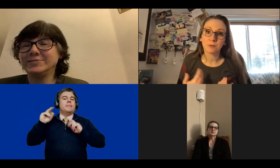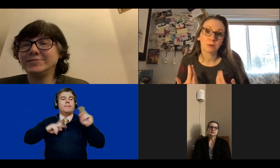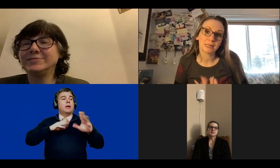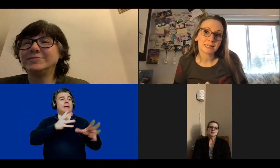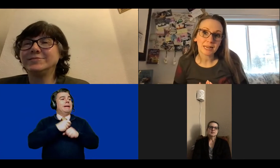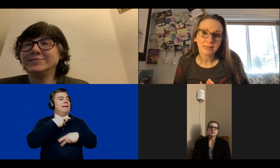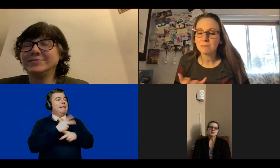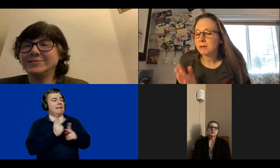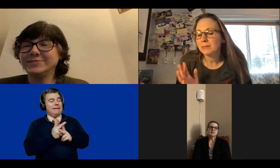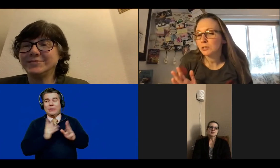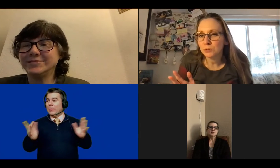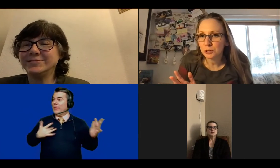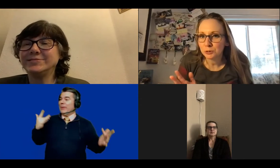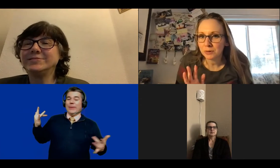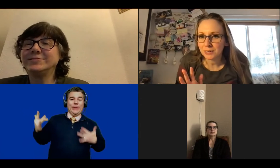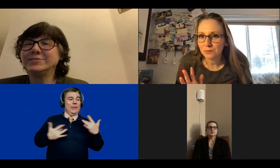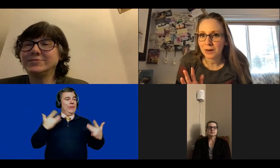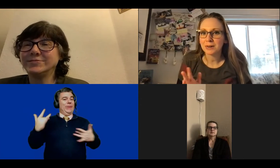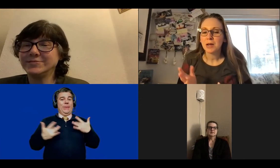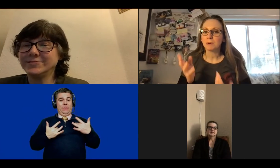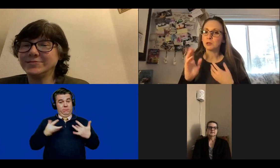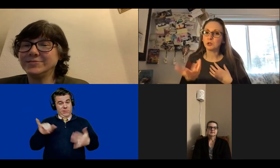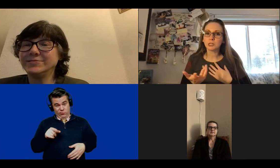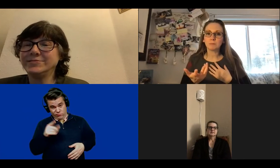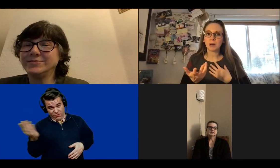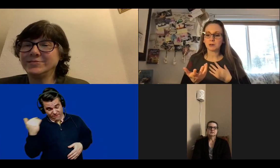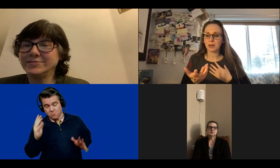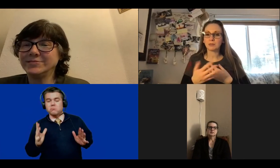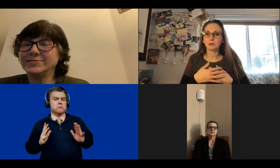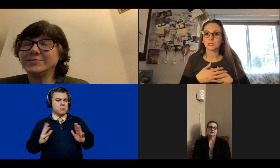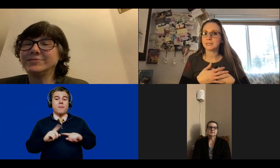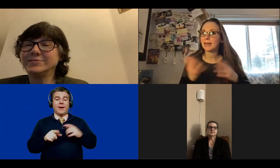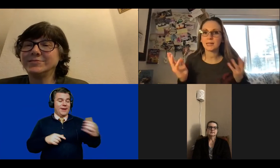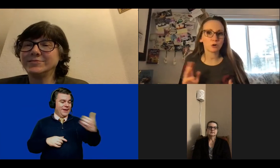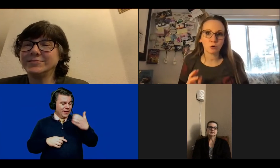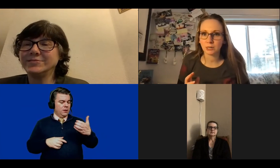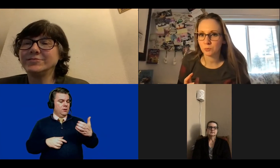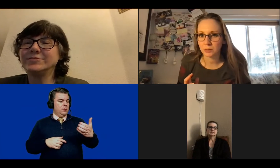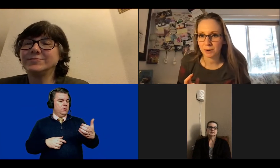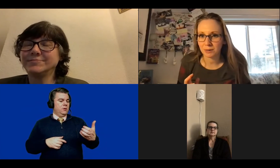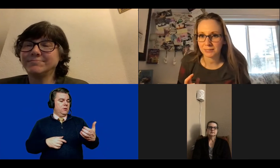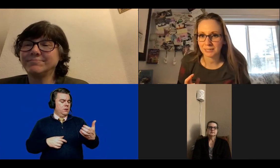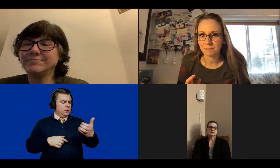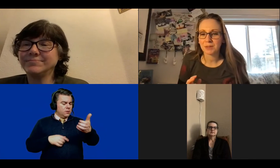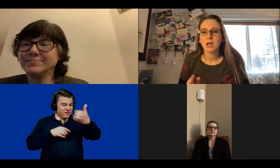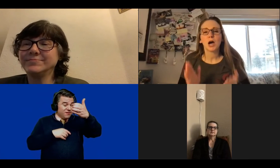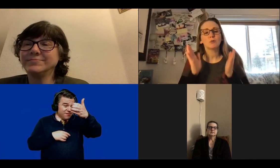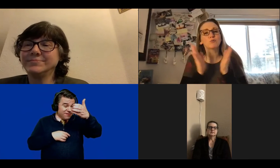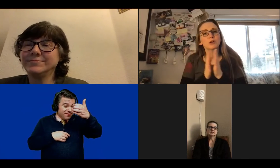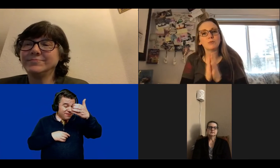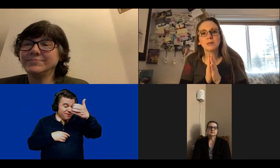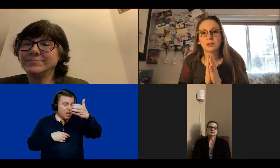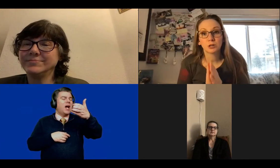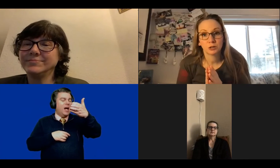product, they'll be really excited, and maybe this was you and it's fine, but they'll look at the bottle and they'll just take it according to what the bottle says.